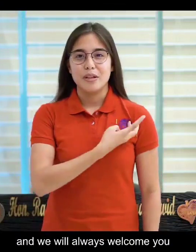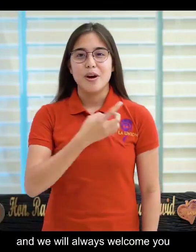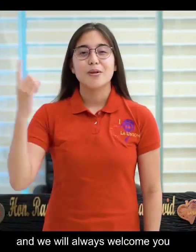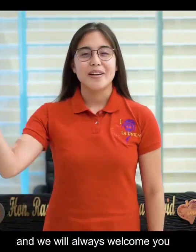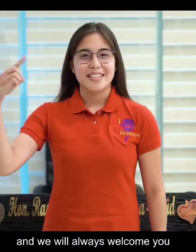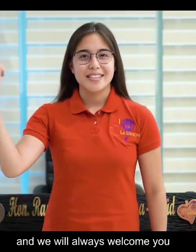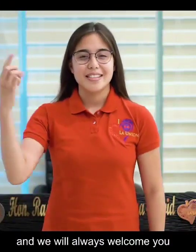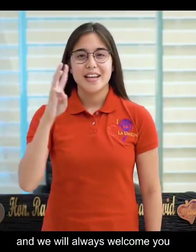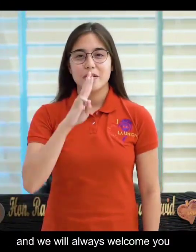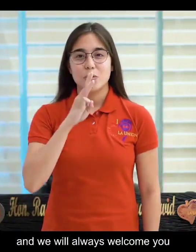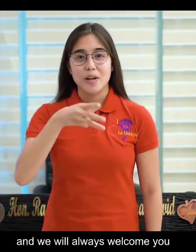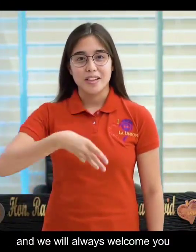Thank you.